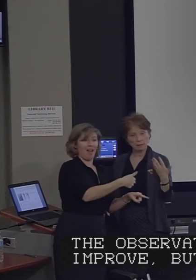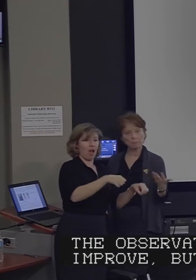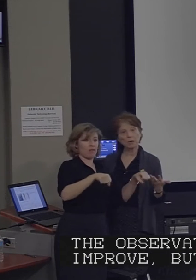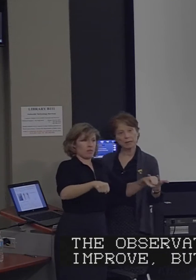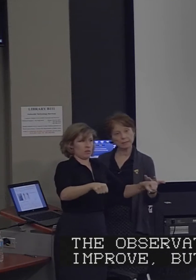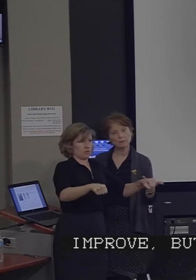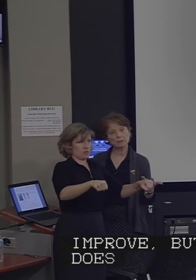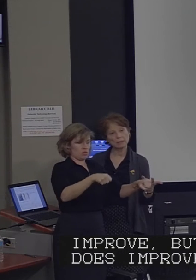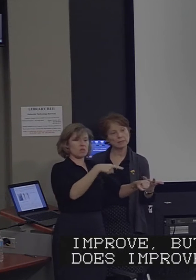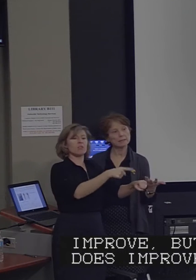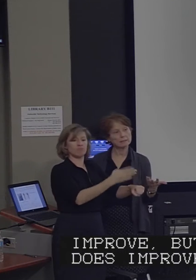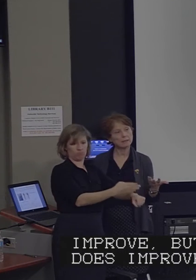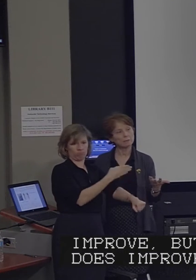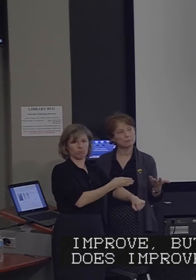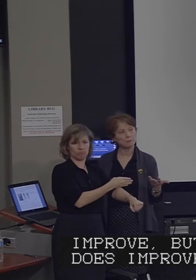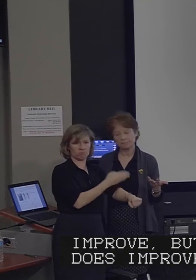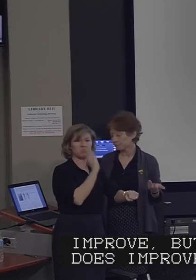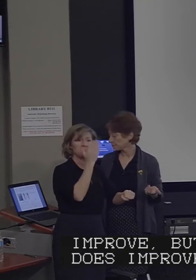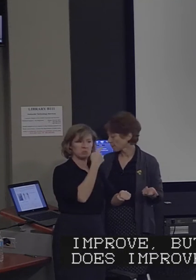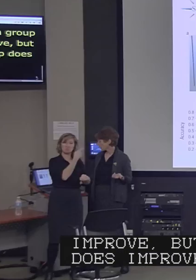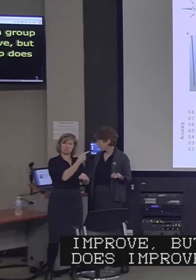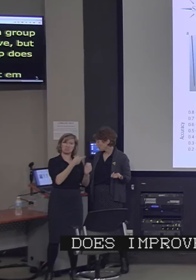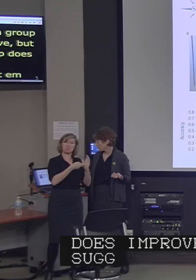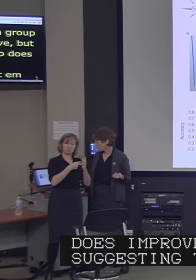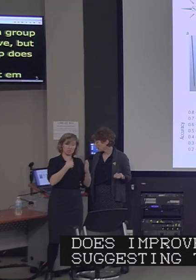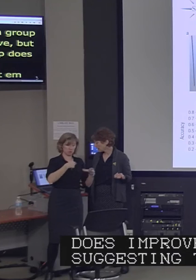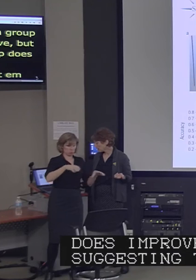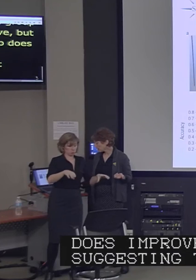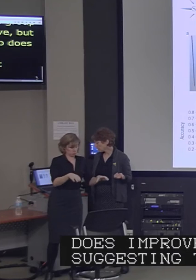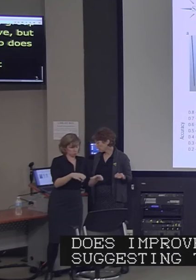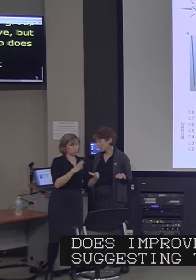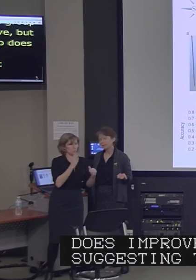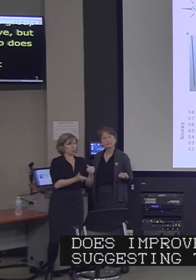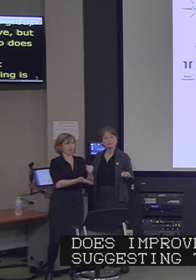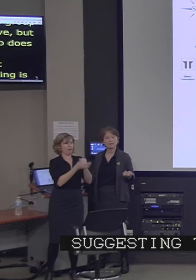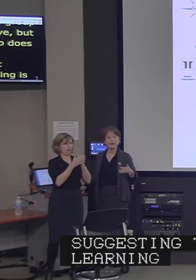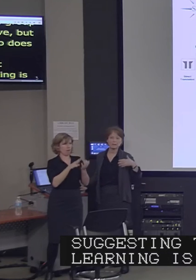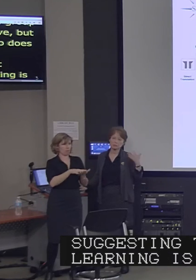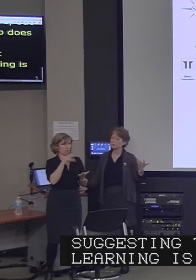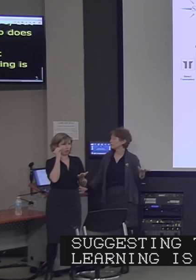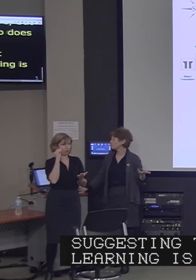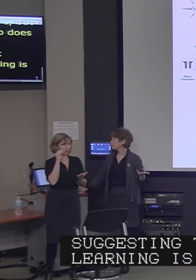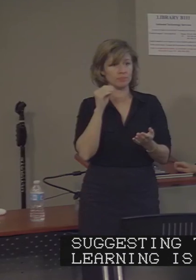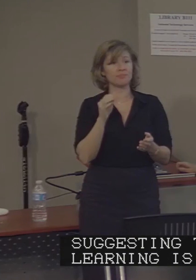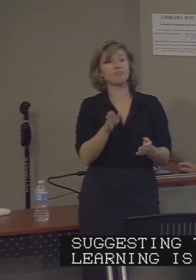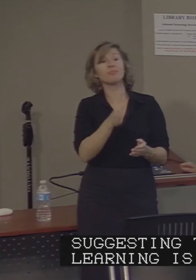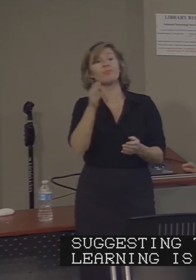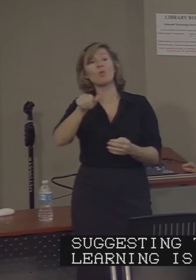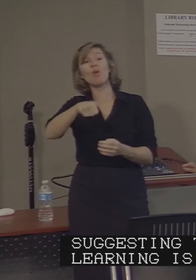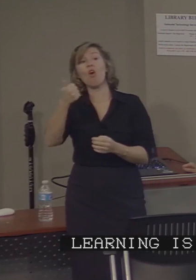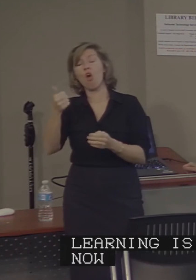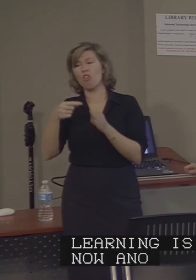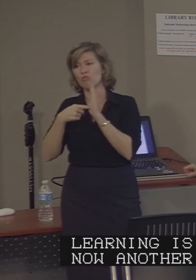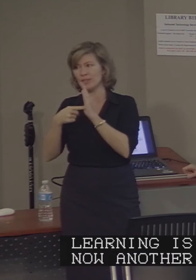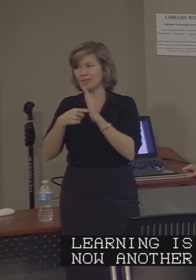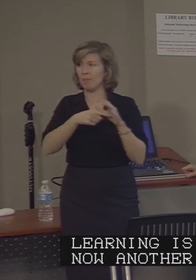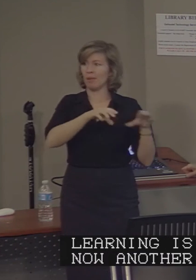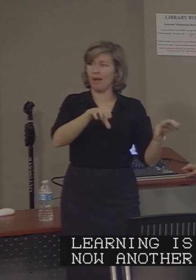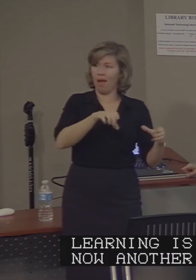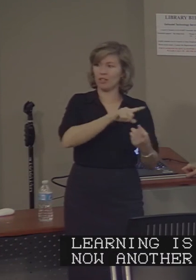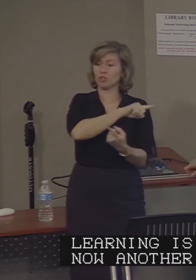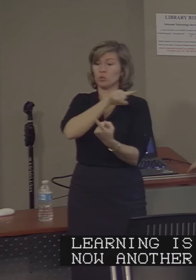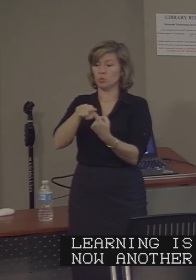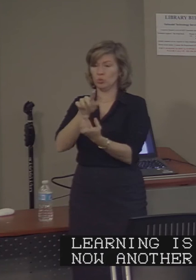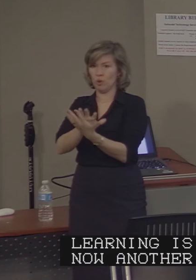that embodied learning is helpful. Now, another kind of action to abstraction comes from